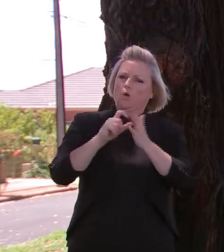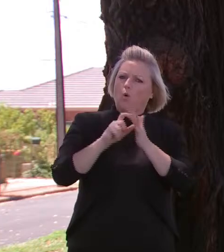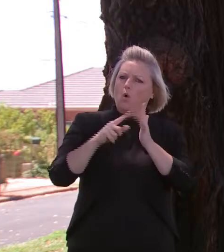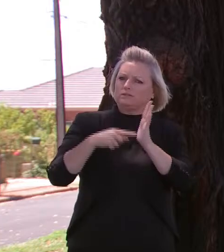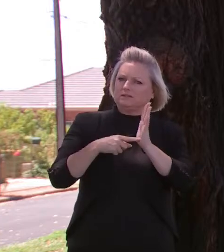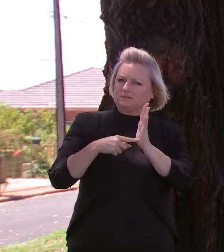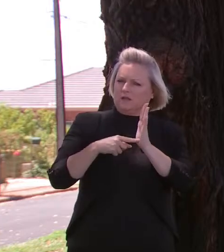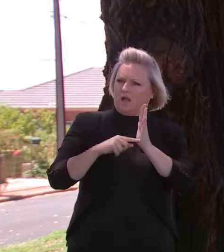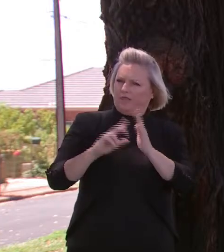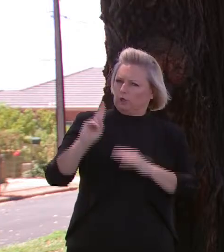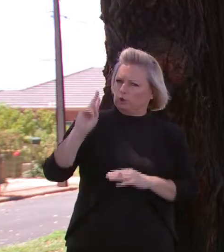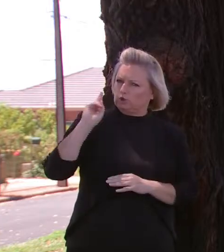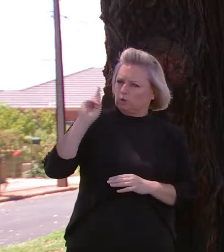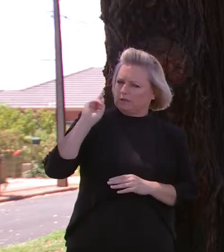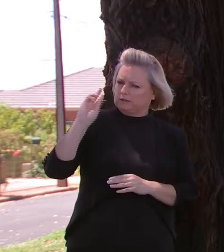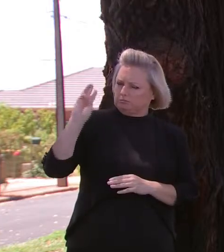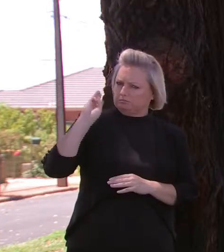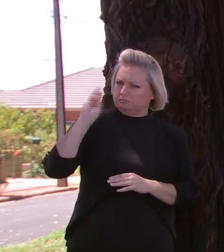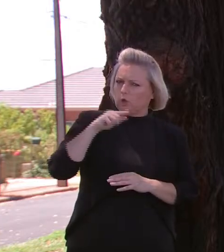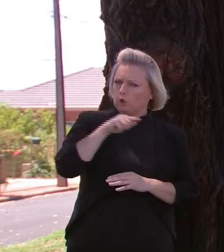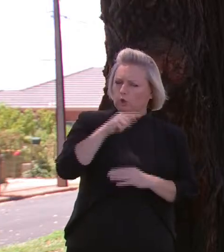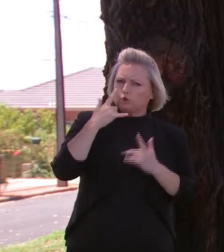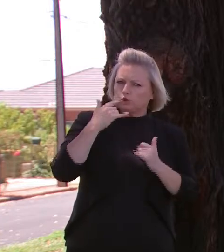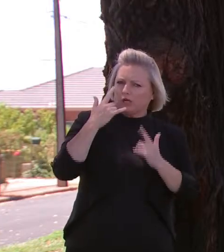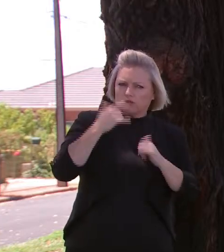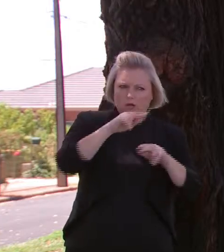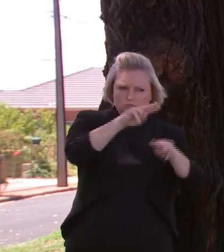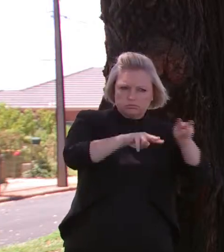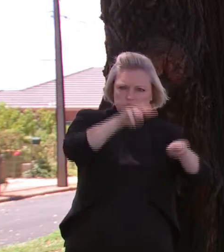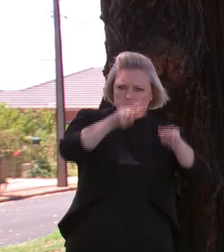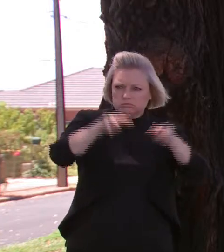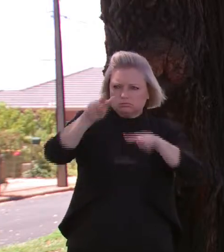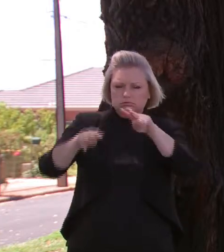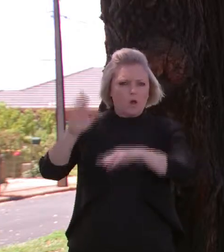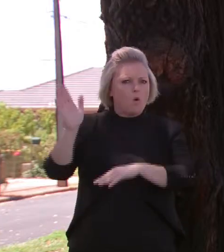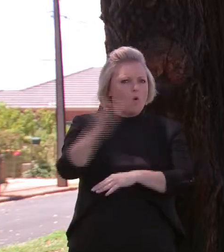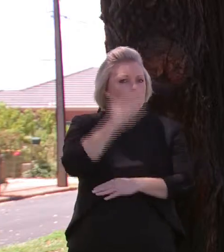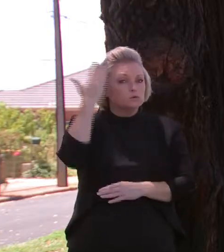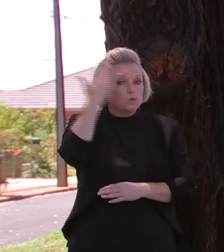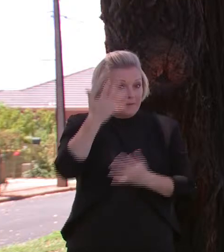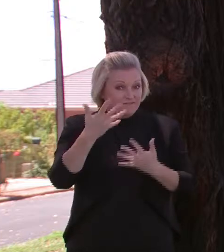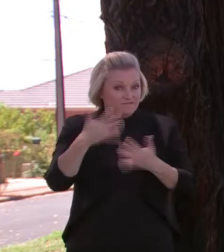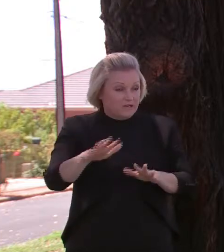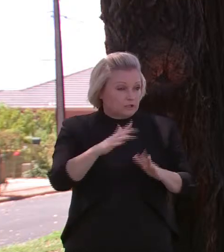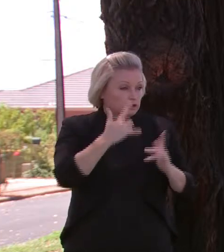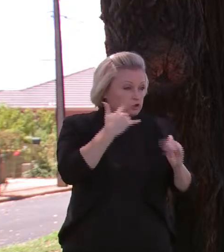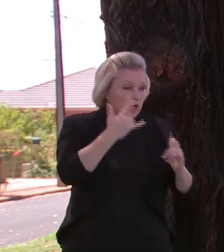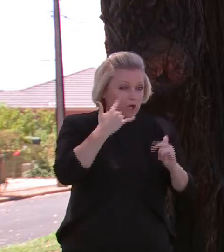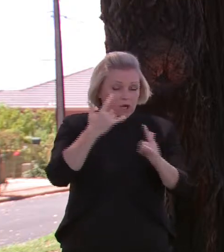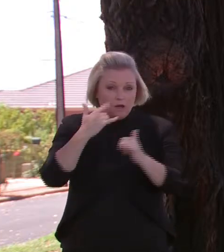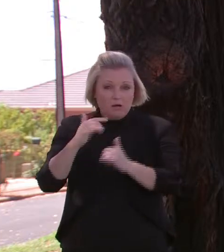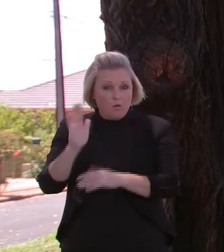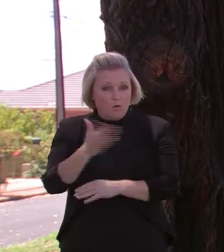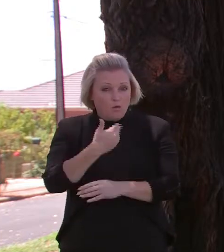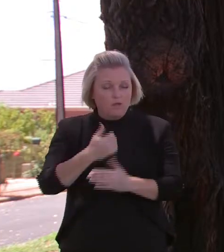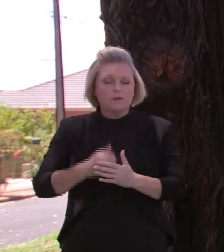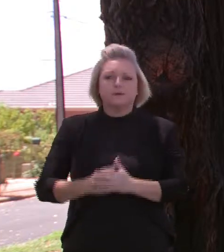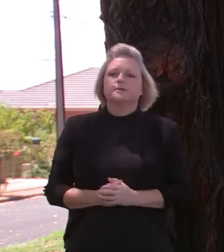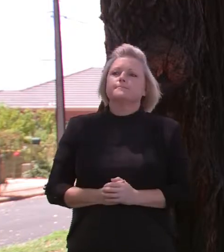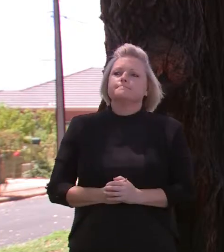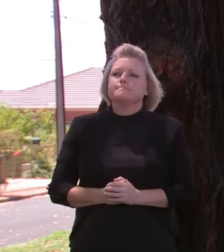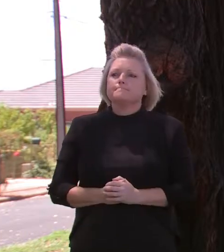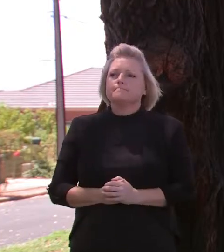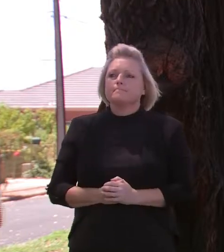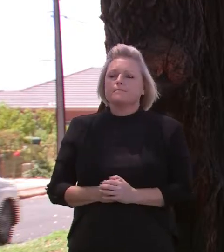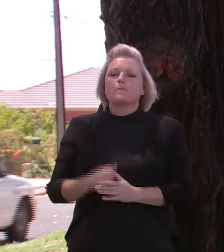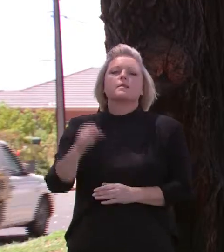about 50% had been done, and whether that's been completed and whether the work has actually taken place there? Yeah, so there's 2 issues here. The first is